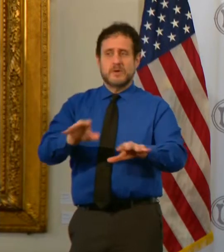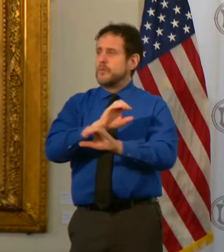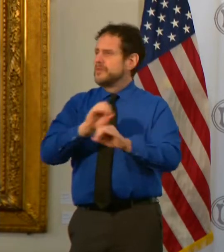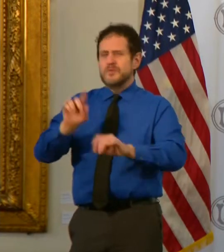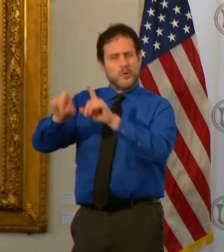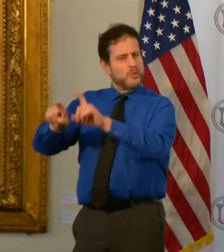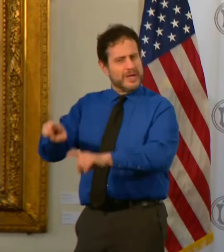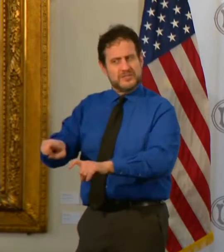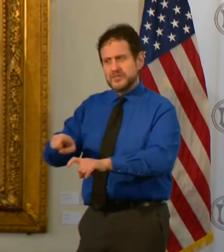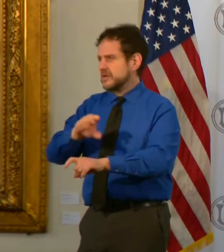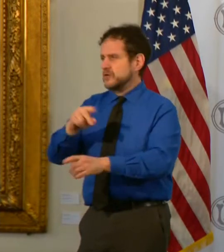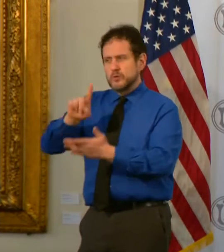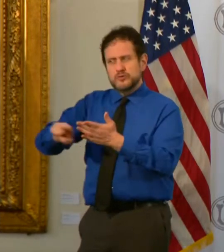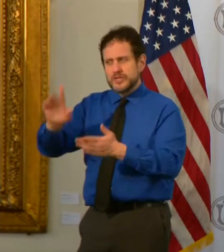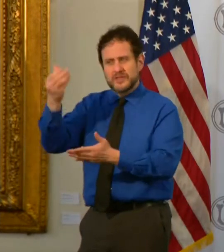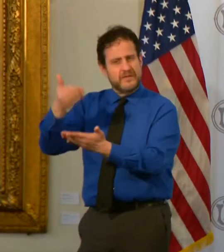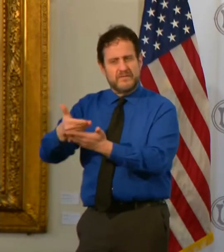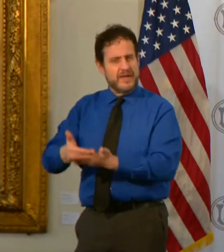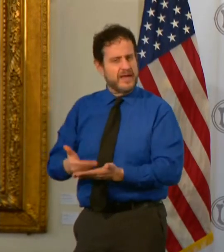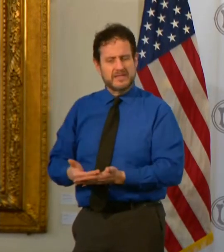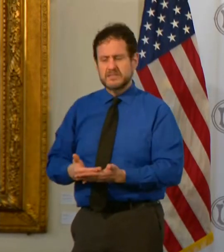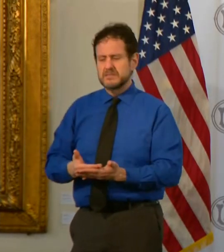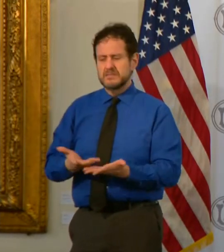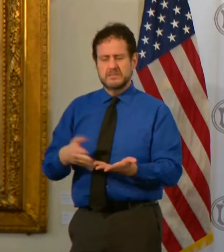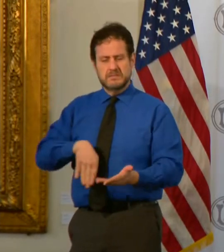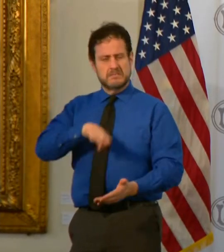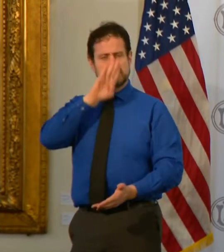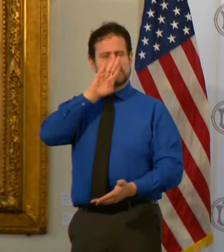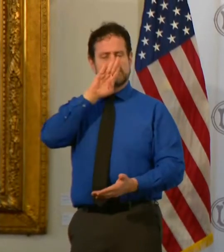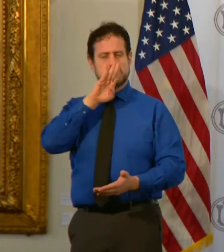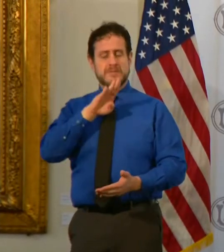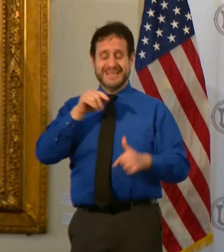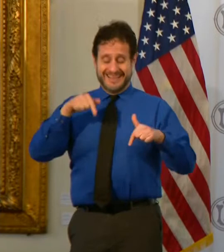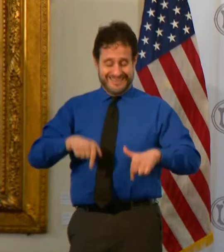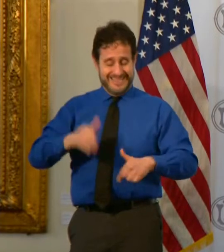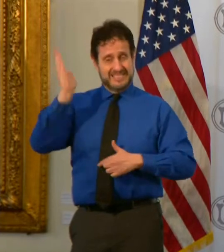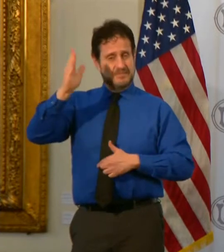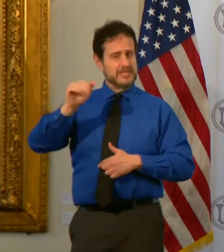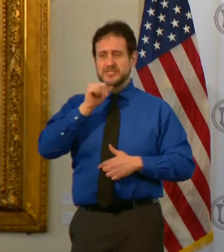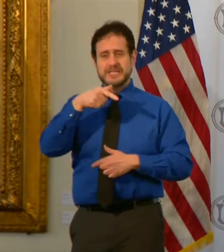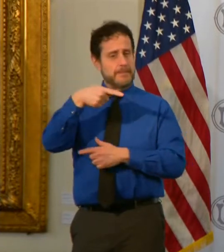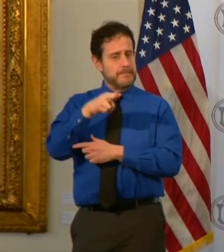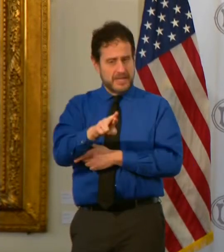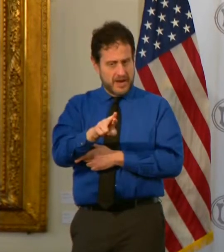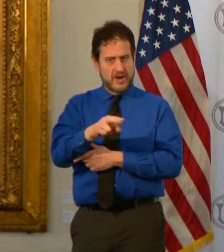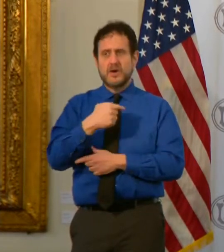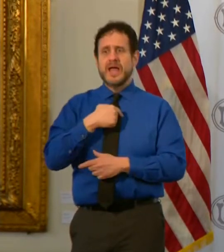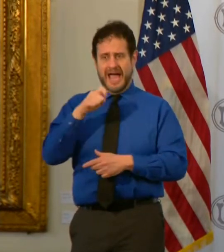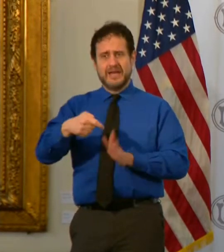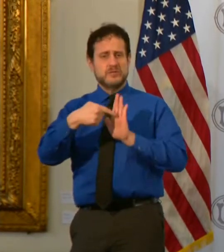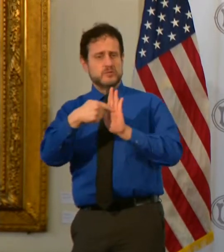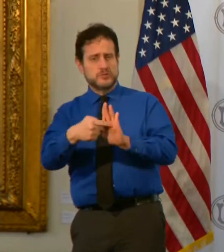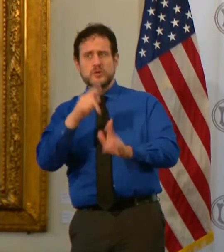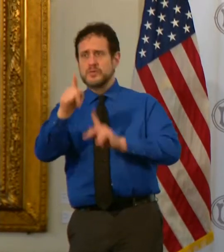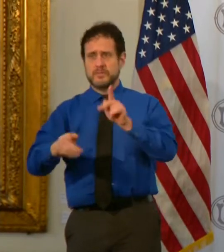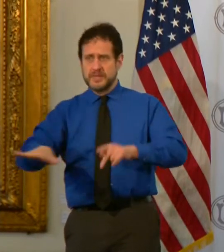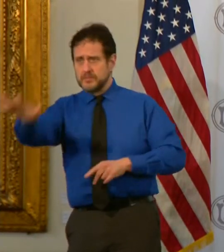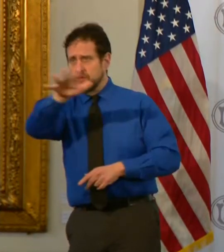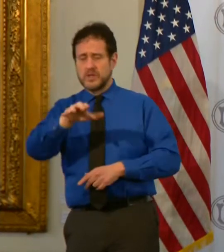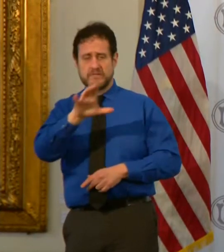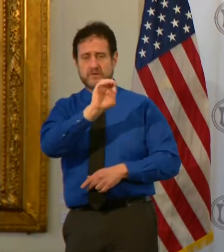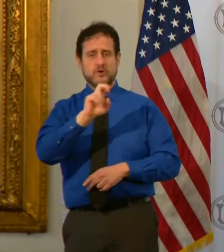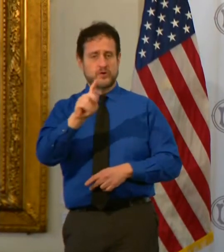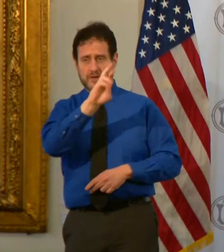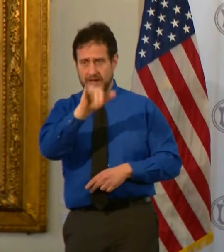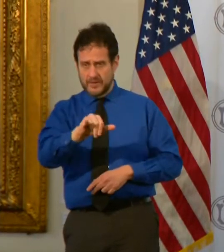with no fact checking. And so this isn't a PR stunt. It is what is owed to the people of Cook County to